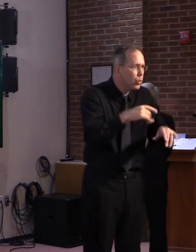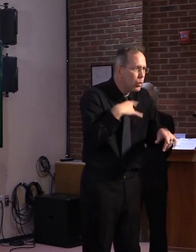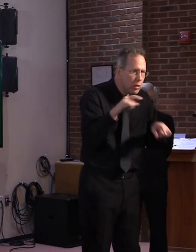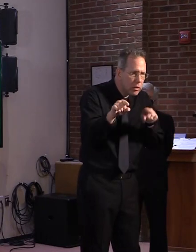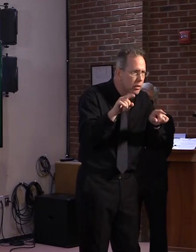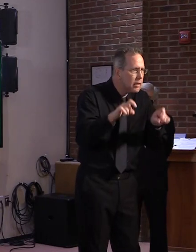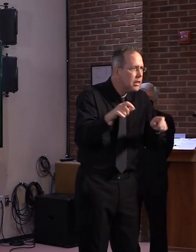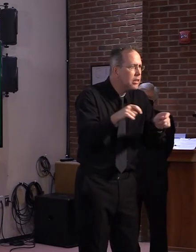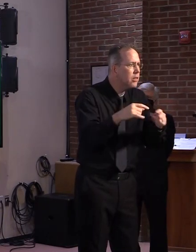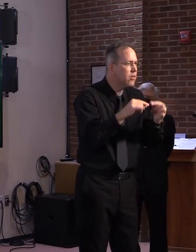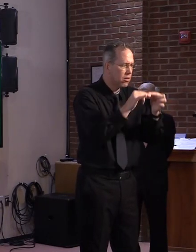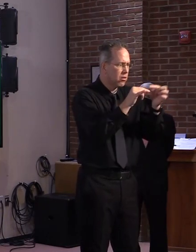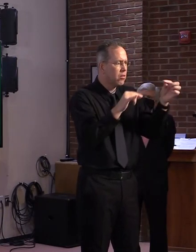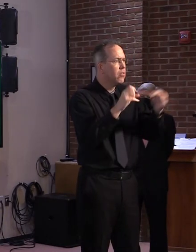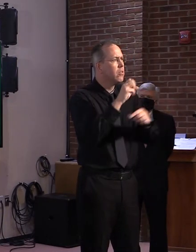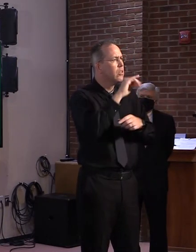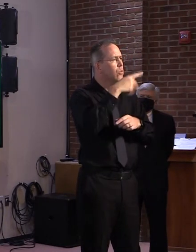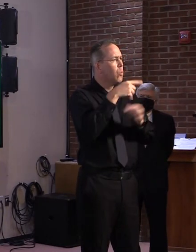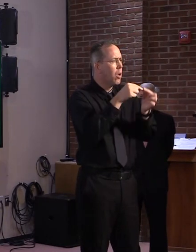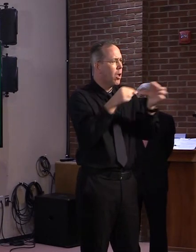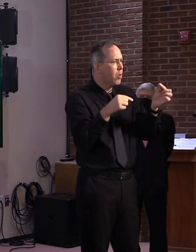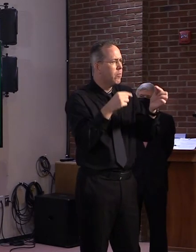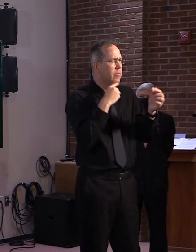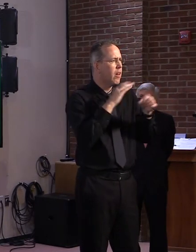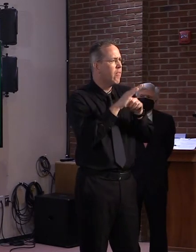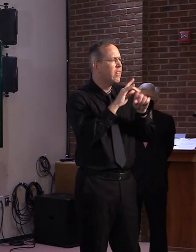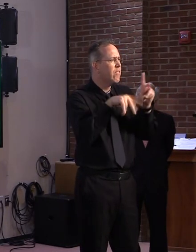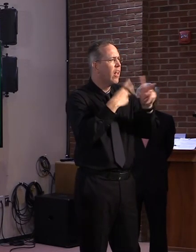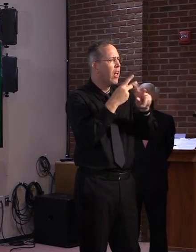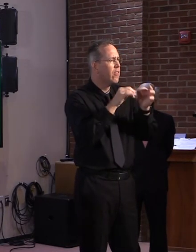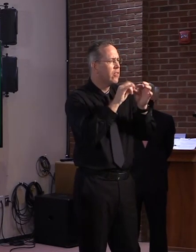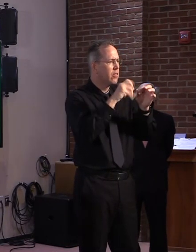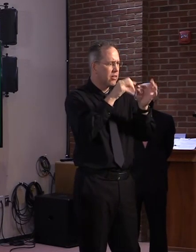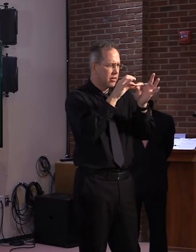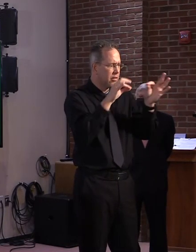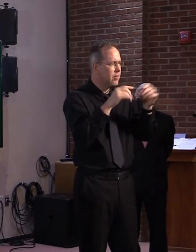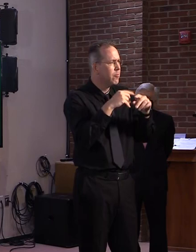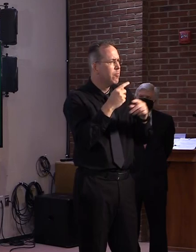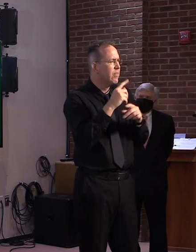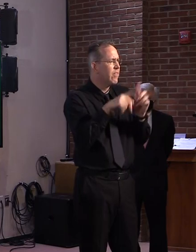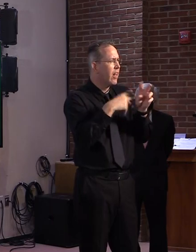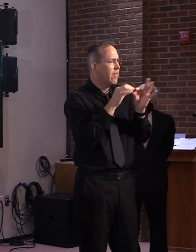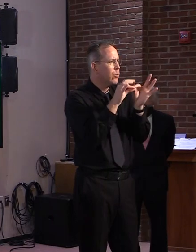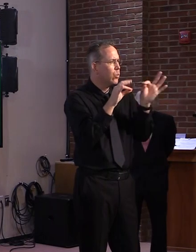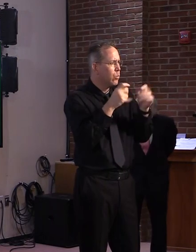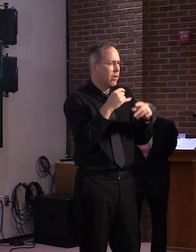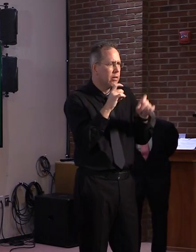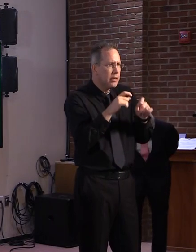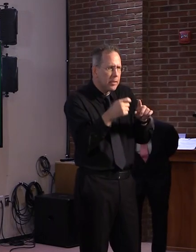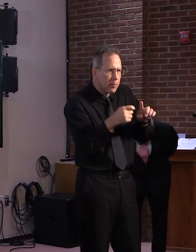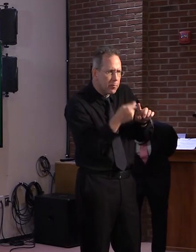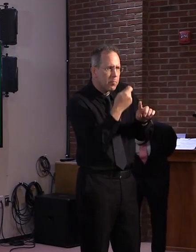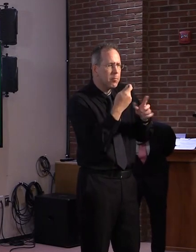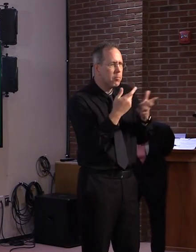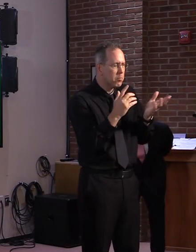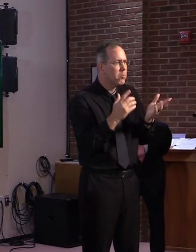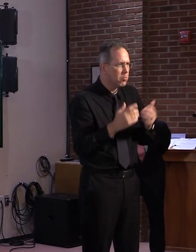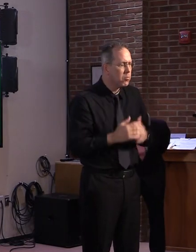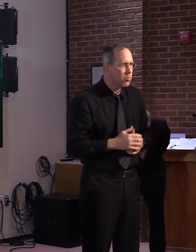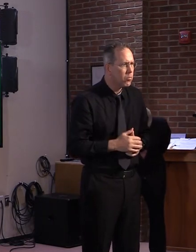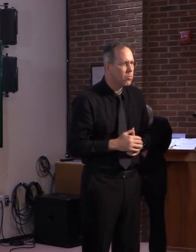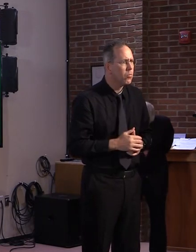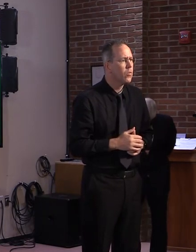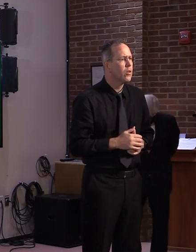that way, because they're a different type of a swab. But we are gaining more access to those